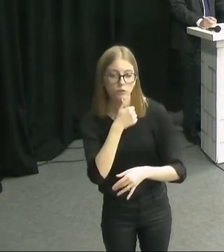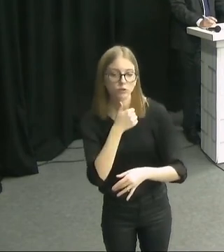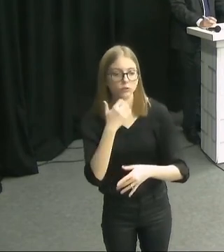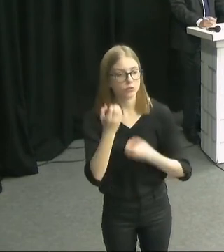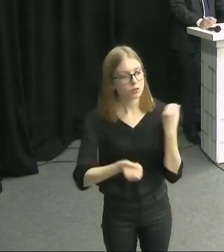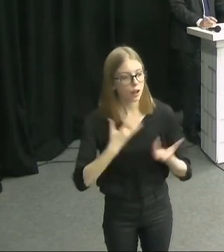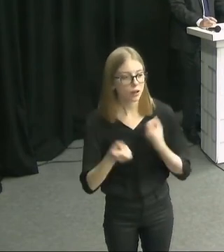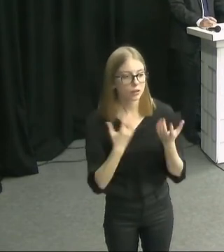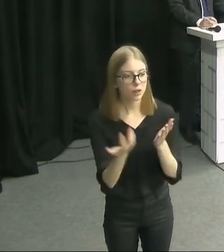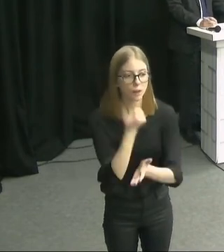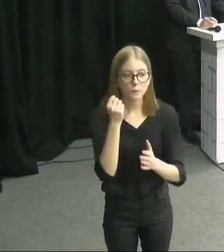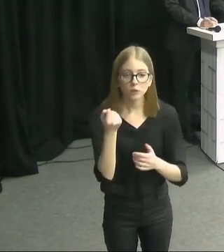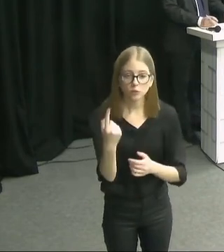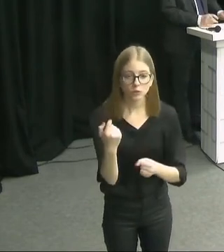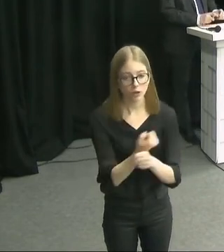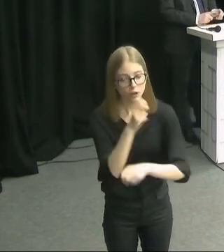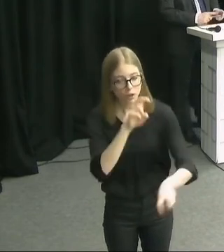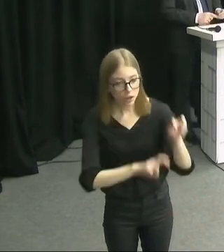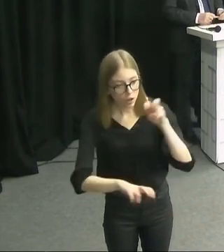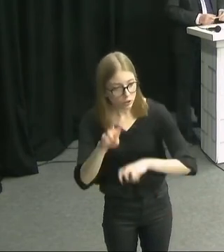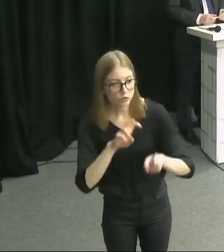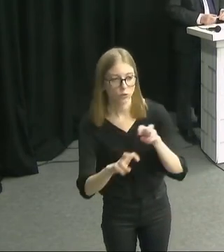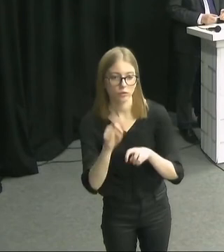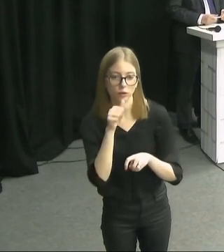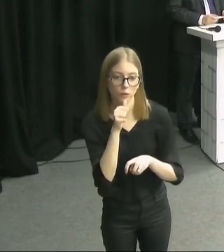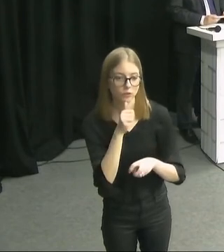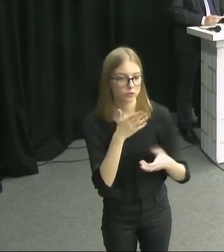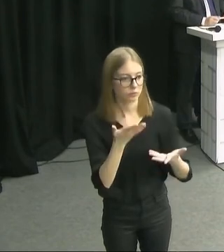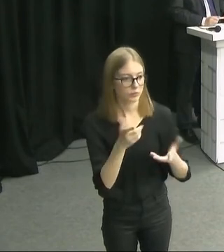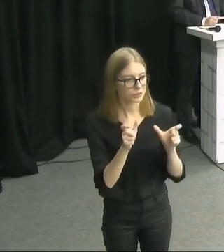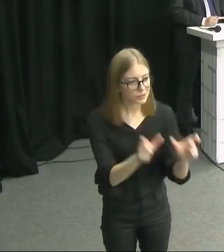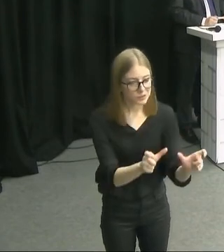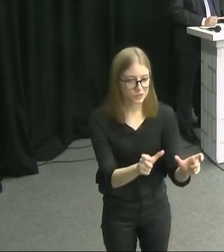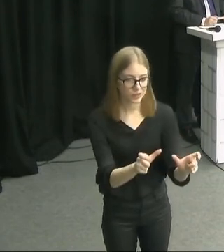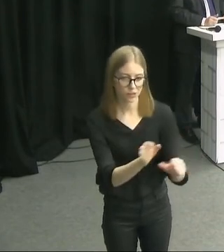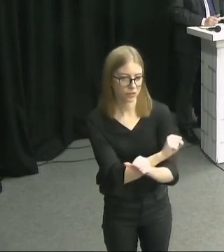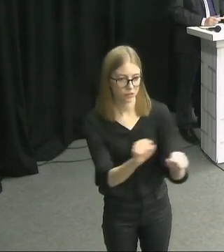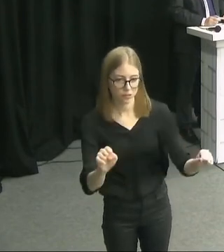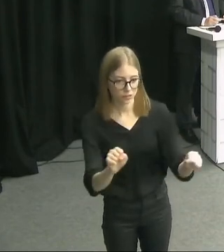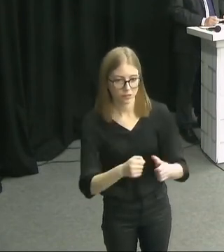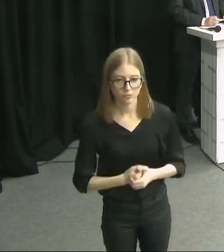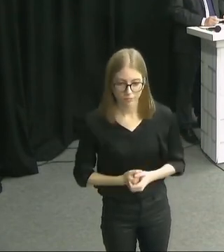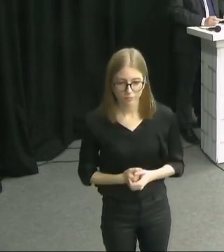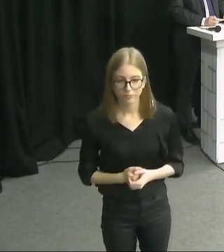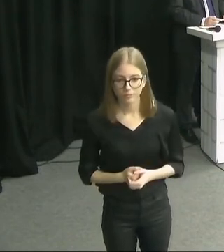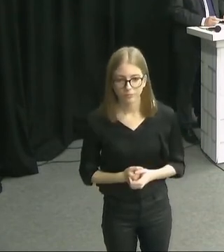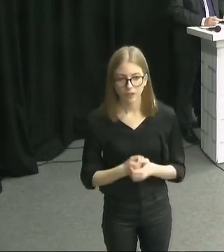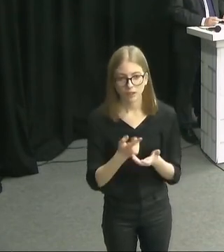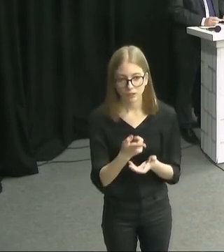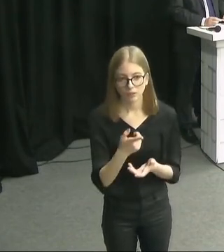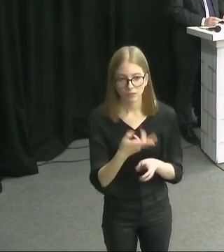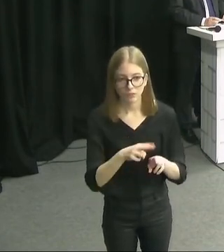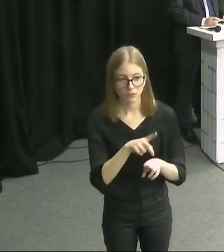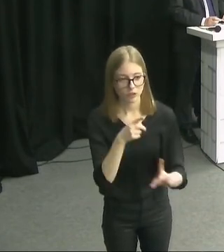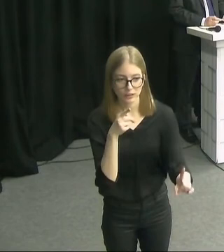accessibility to knowledge. So that's a very important task, and we have to find the talents. We have to